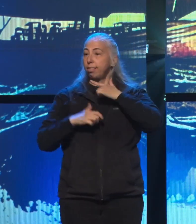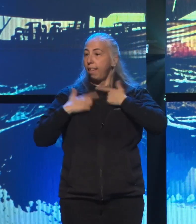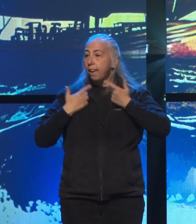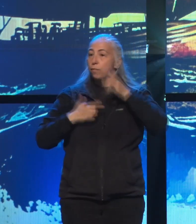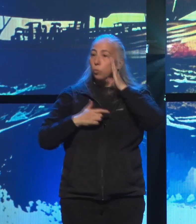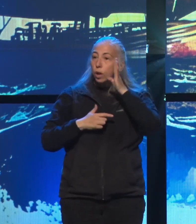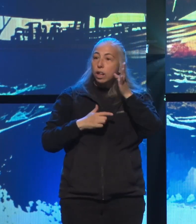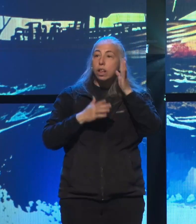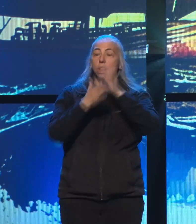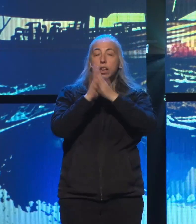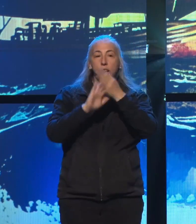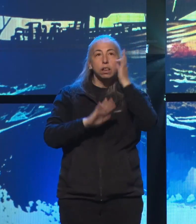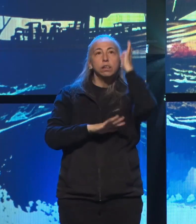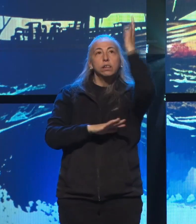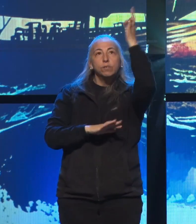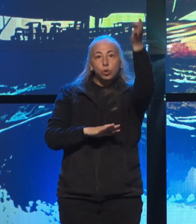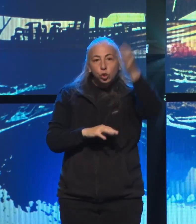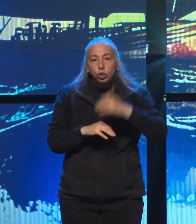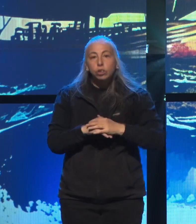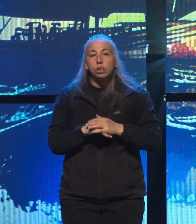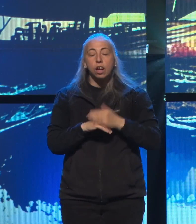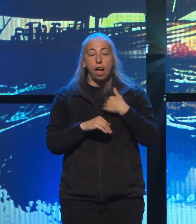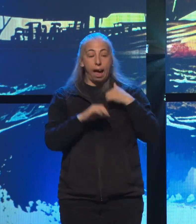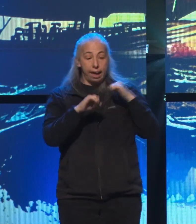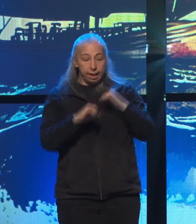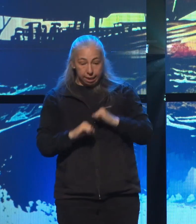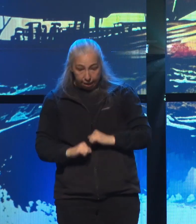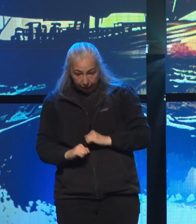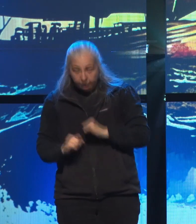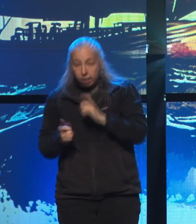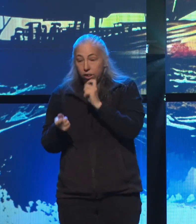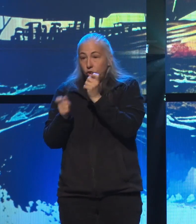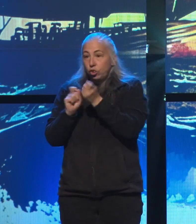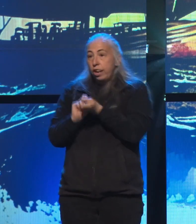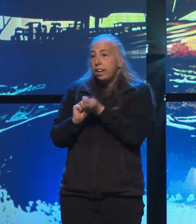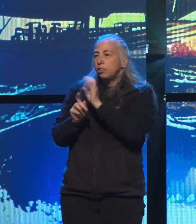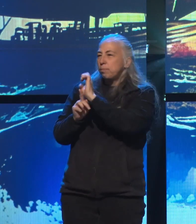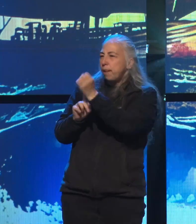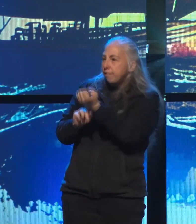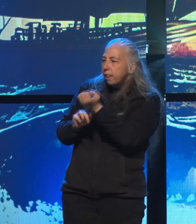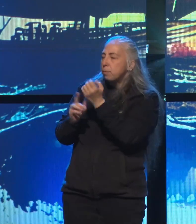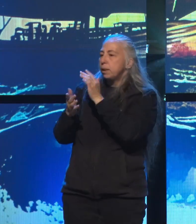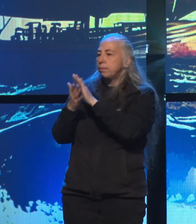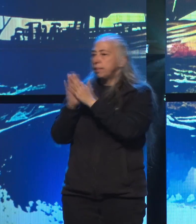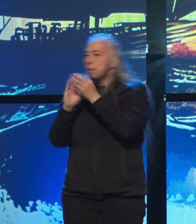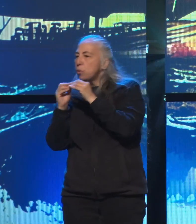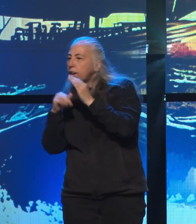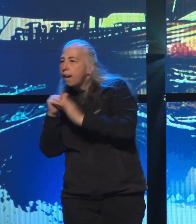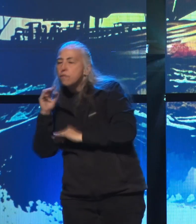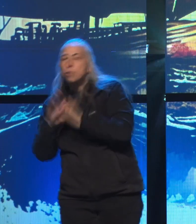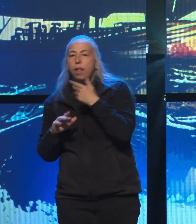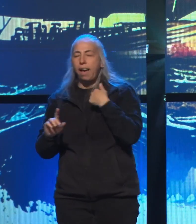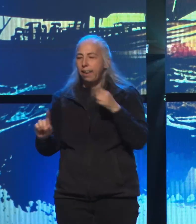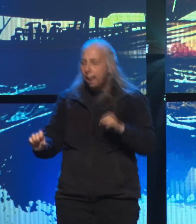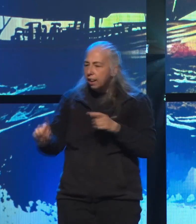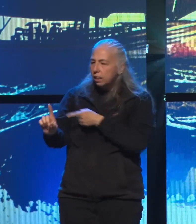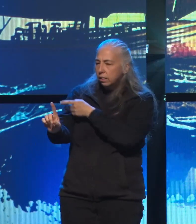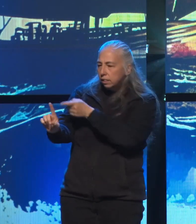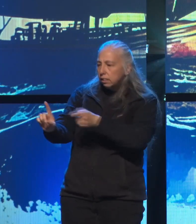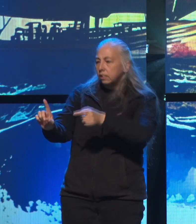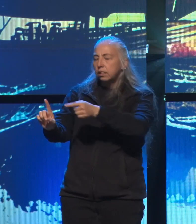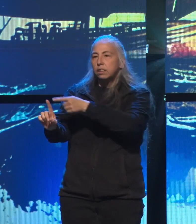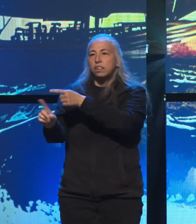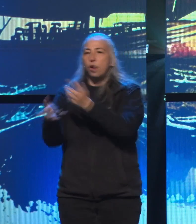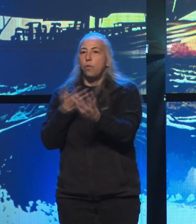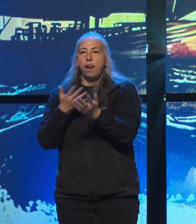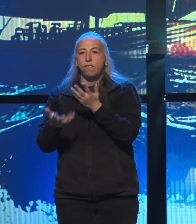I can change some things about my surrounding, about my environment that will make life more comfortable, that I can navigate whatever news I've just